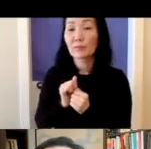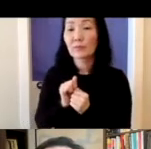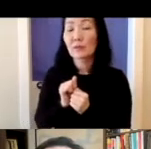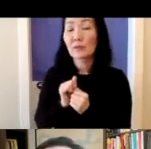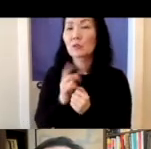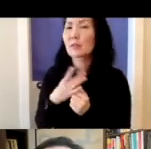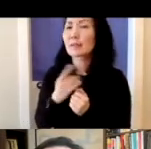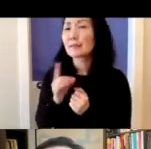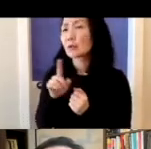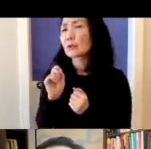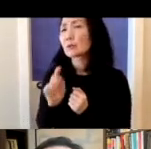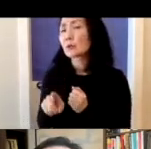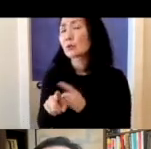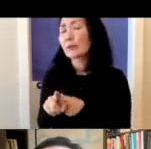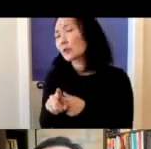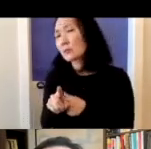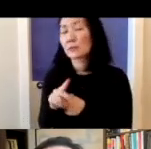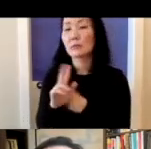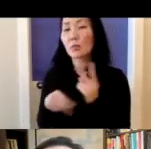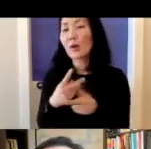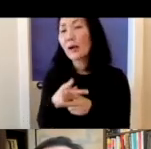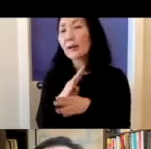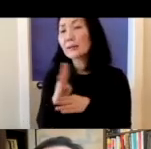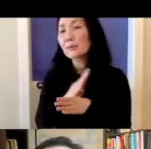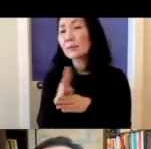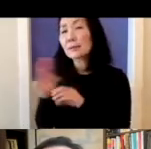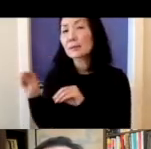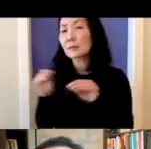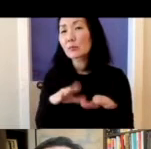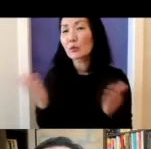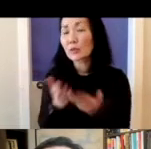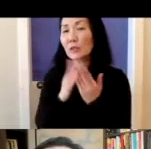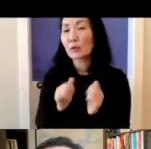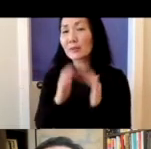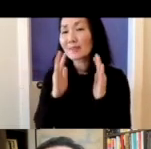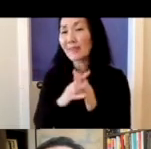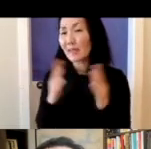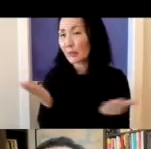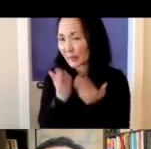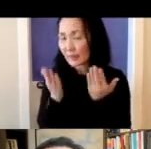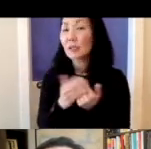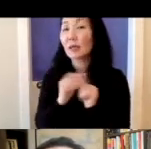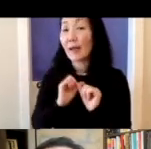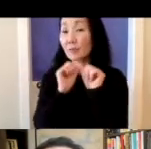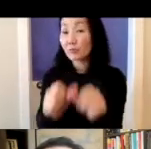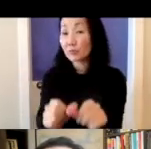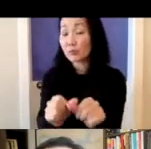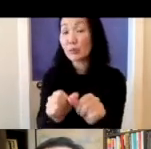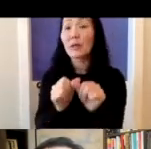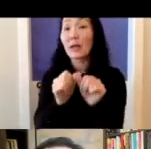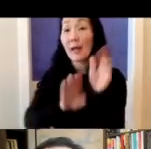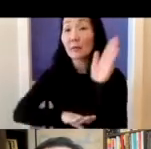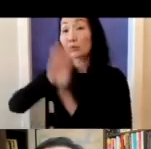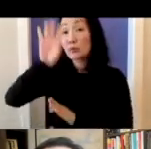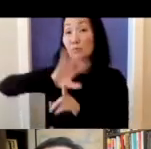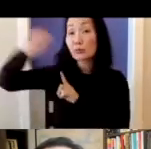questions of what kinds of businesses and what kinds of industries can exist and thrive in the region and certainly in the